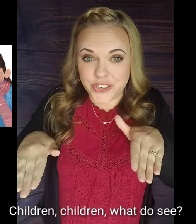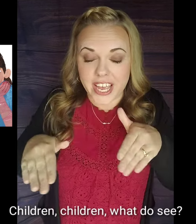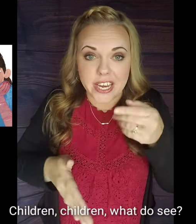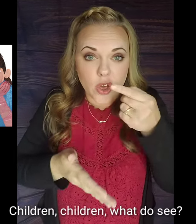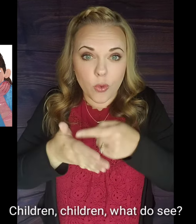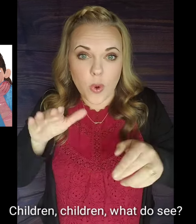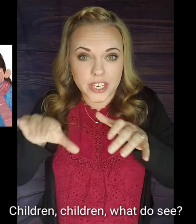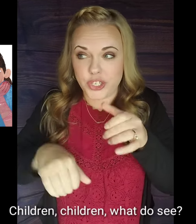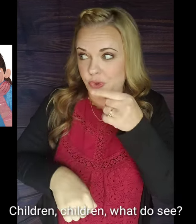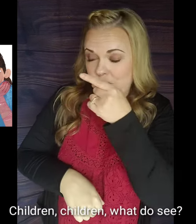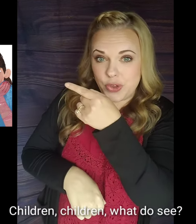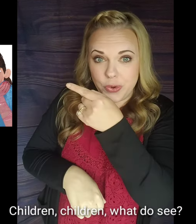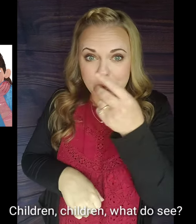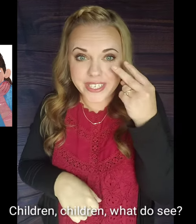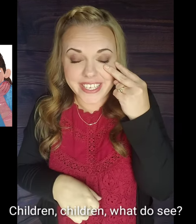Children, what do you see?